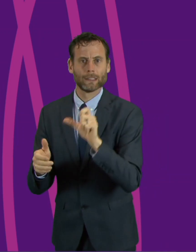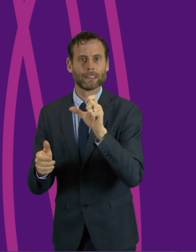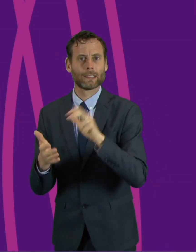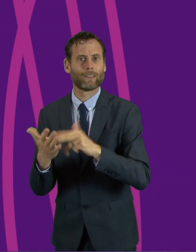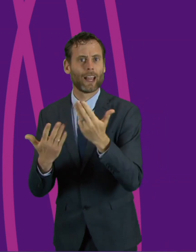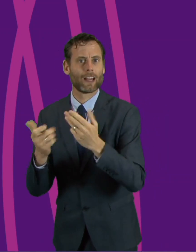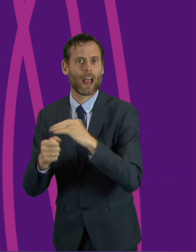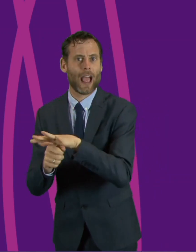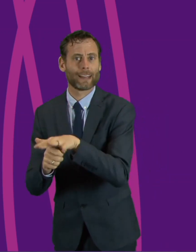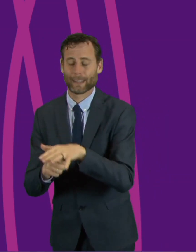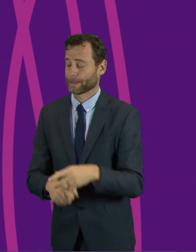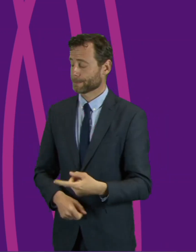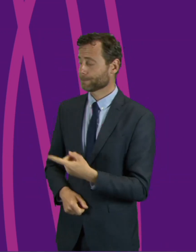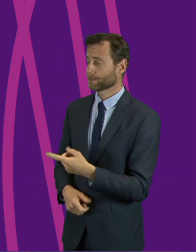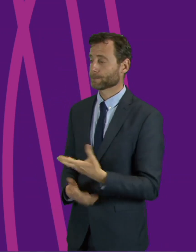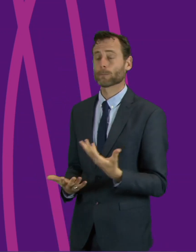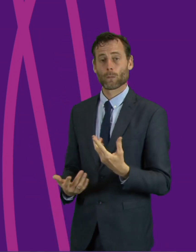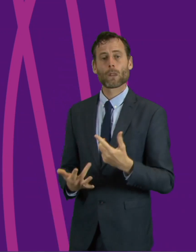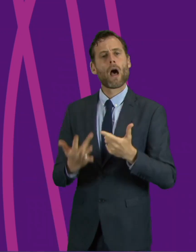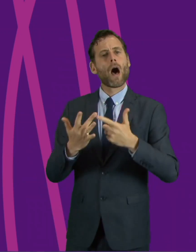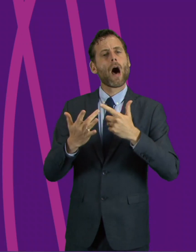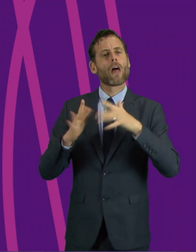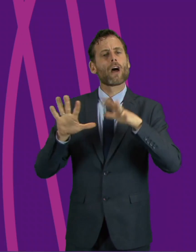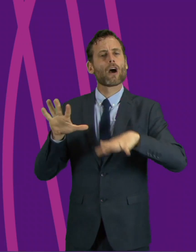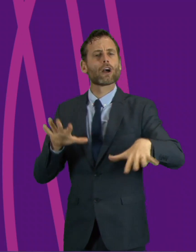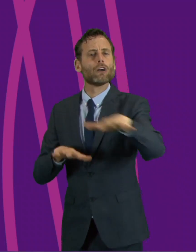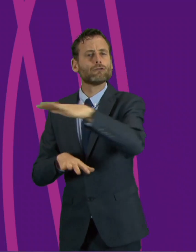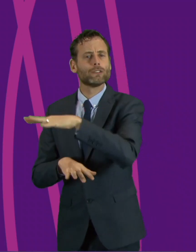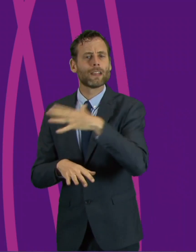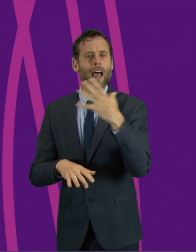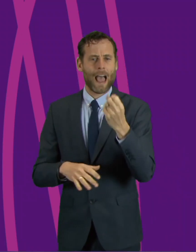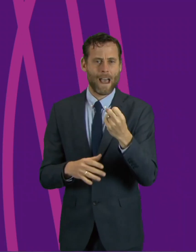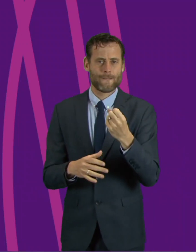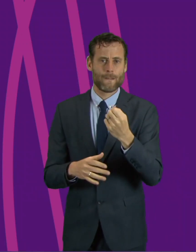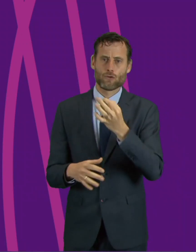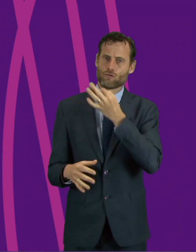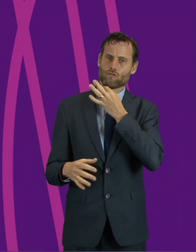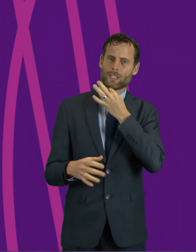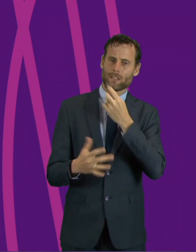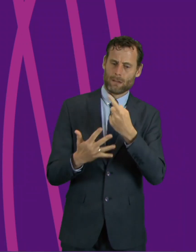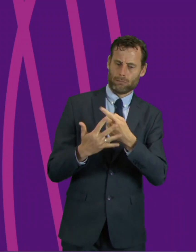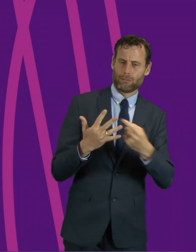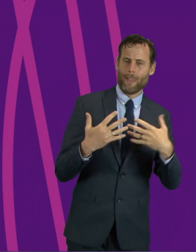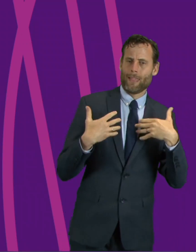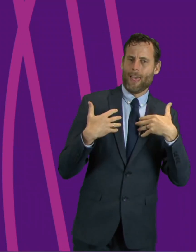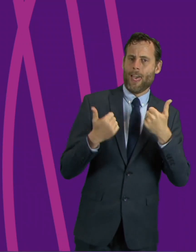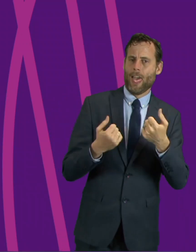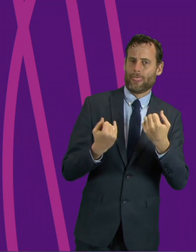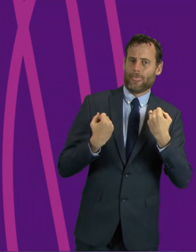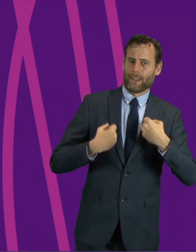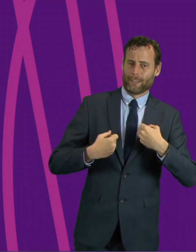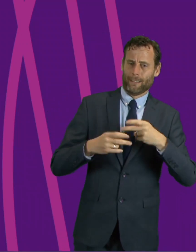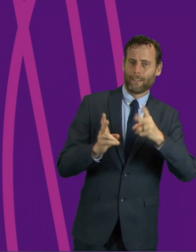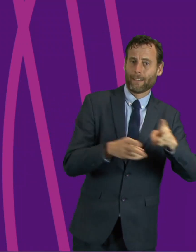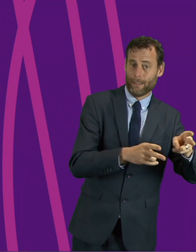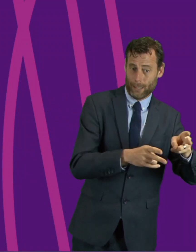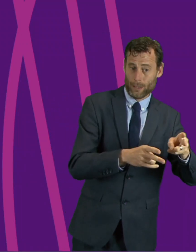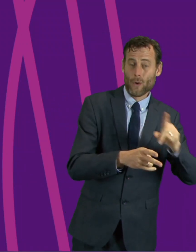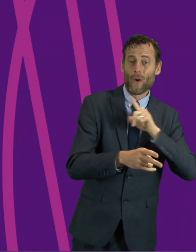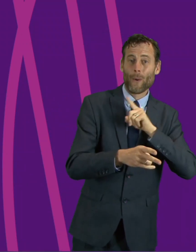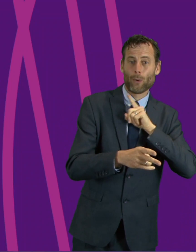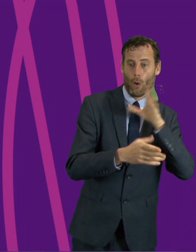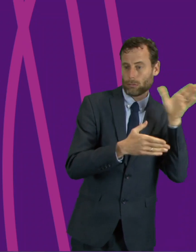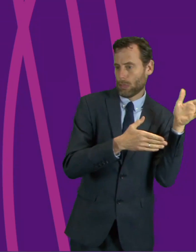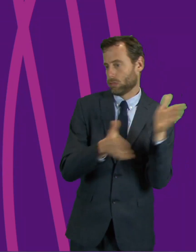that in countries where there's a higher prevalence of underlying health conditions, there can be added complications in relation to COVID-19. We're